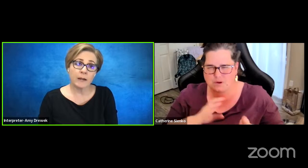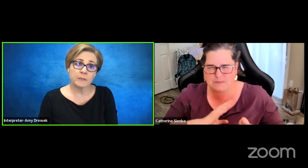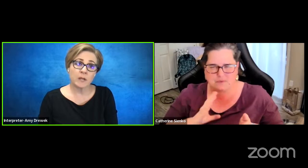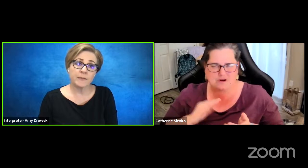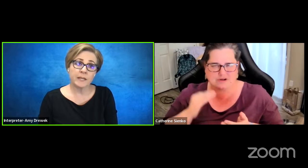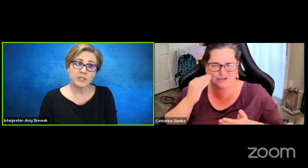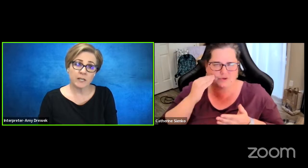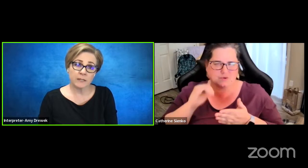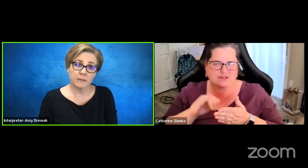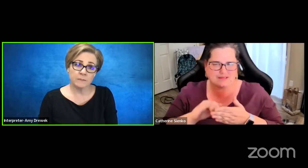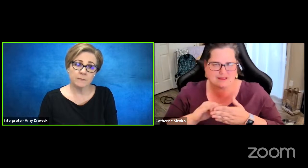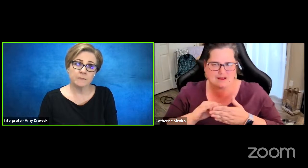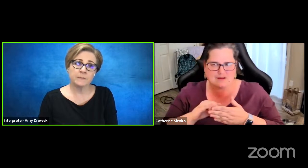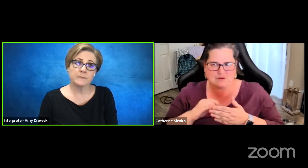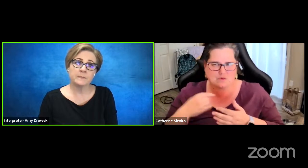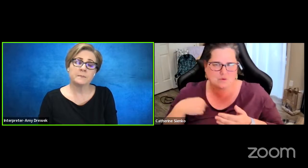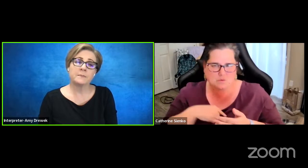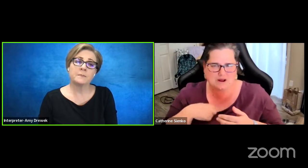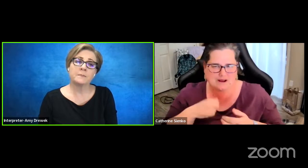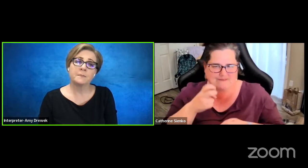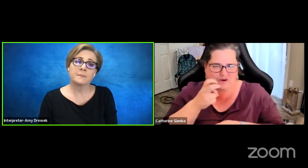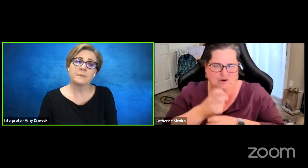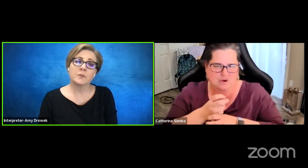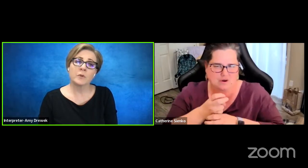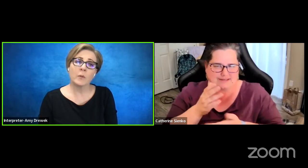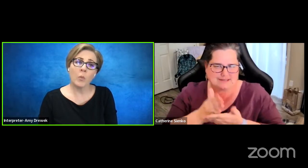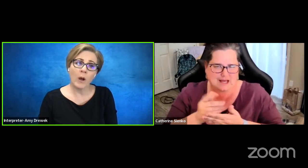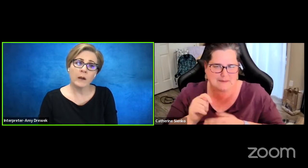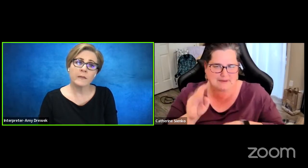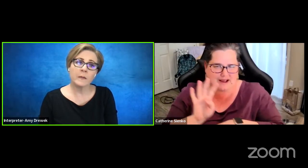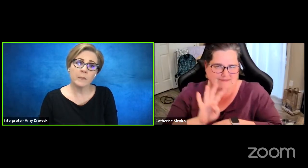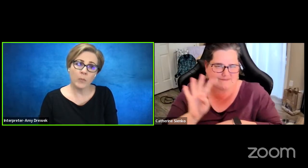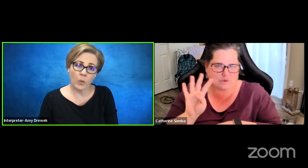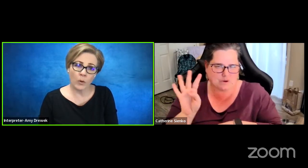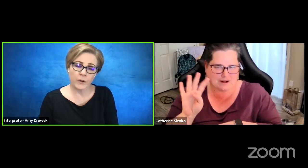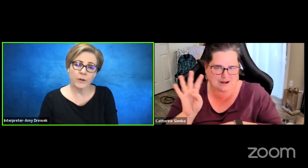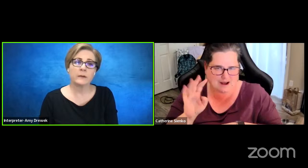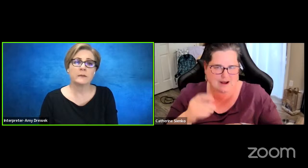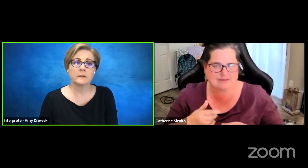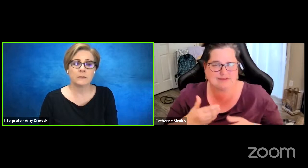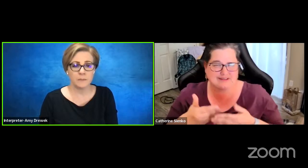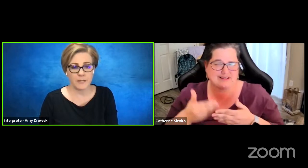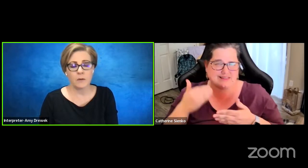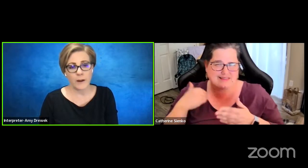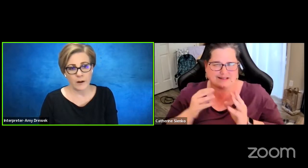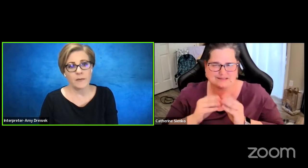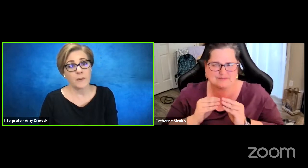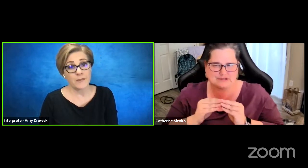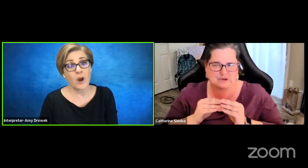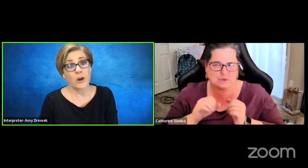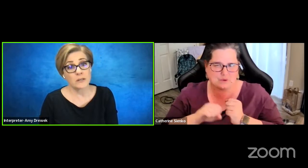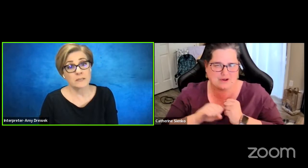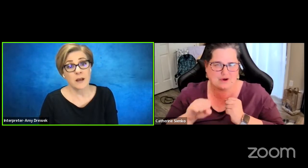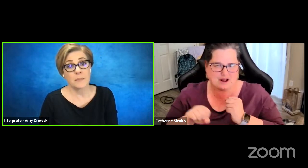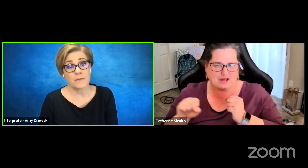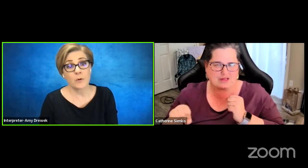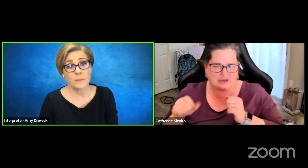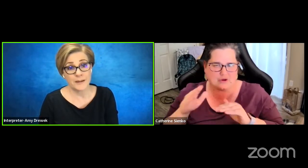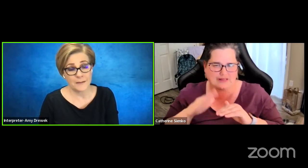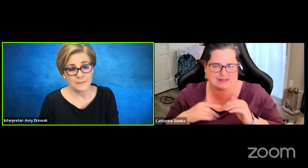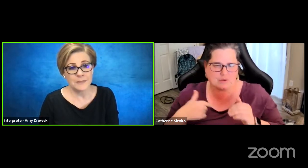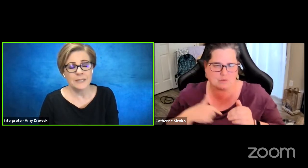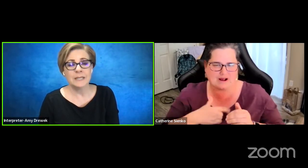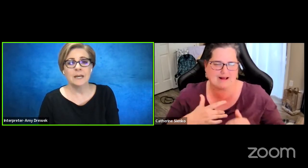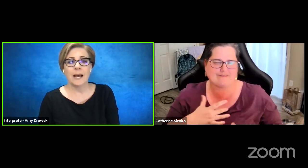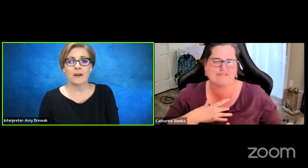We have several items on the agenda. So I want the board to be aware that we have a hard